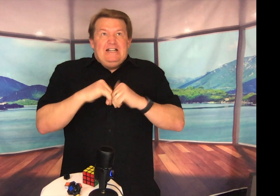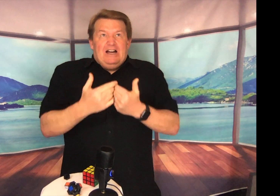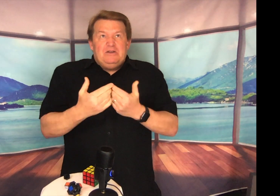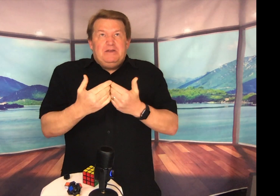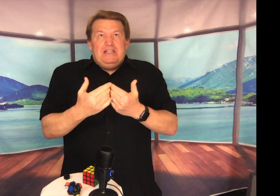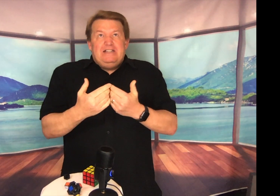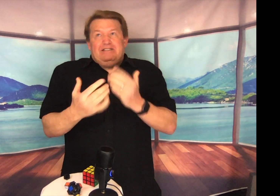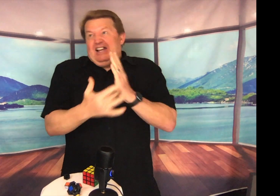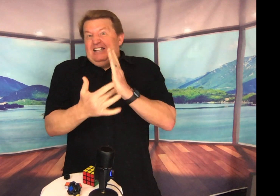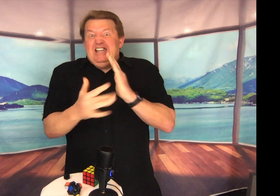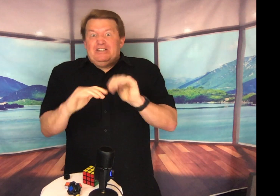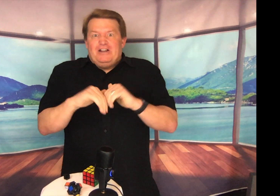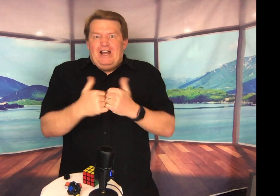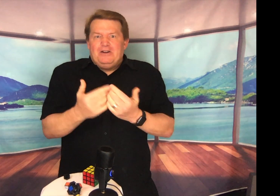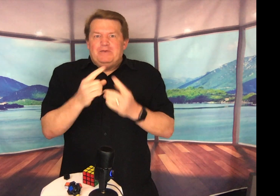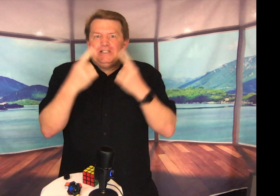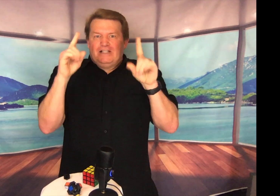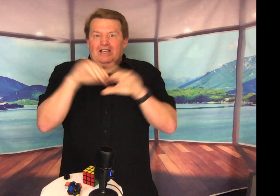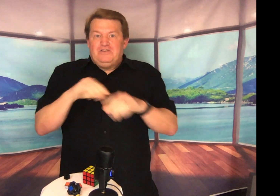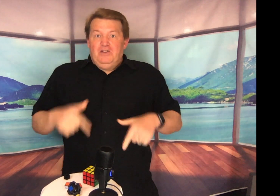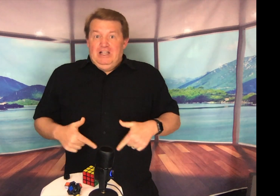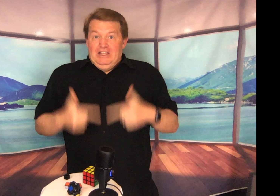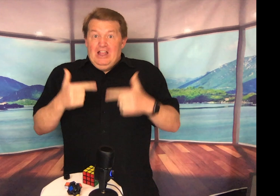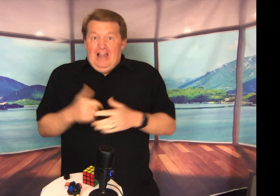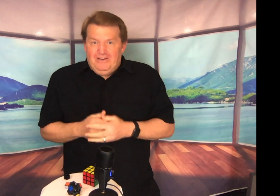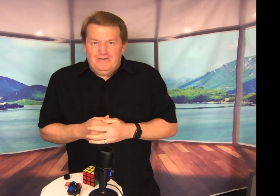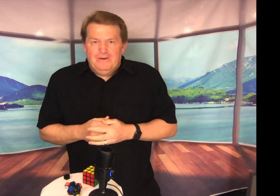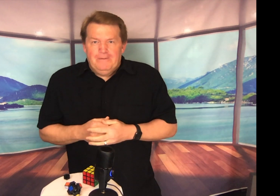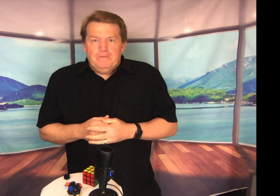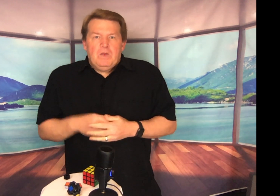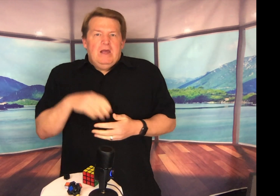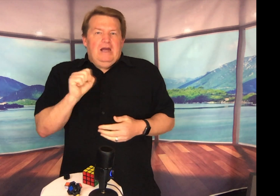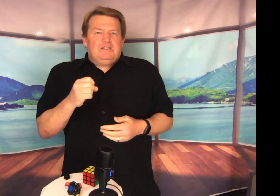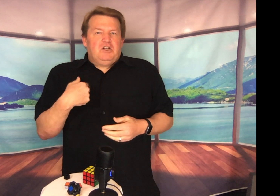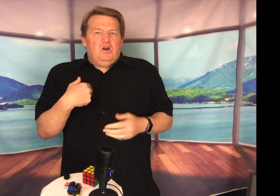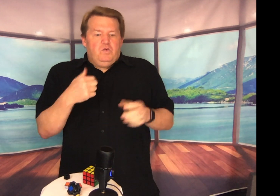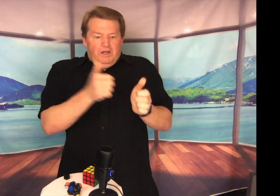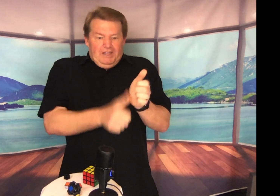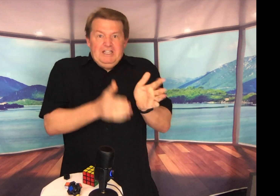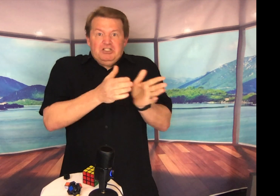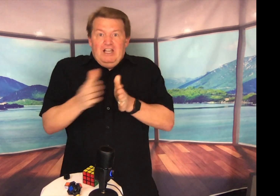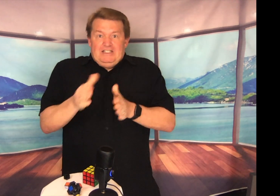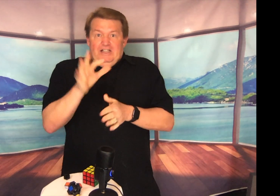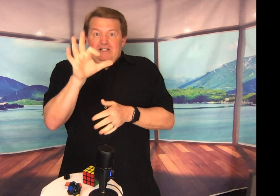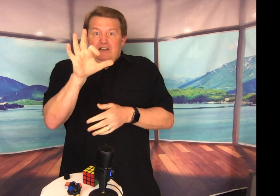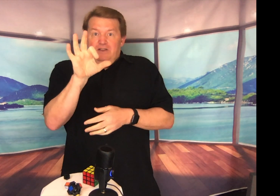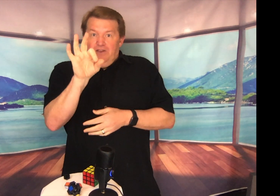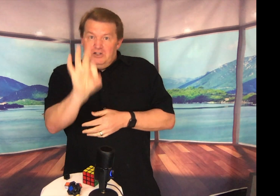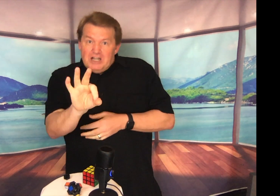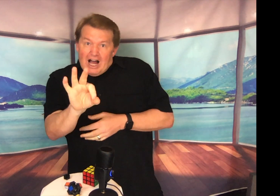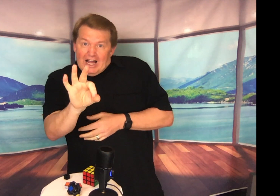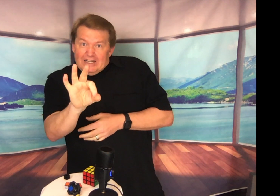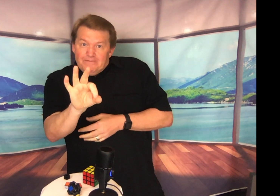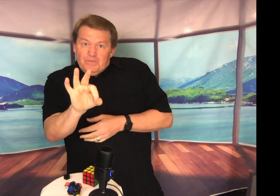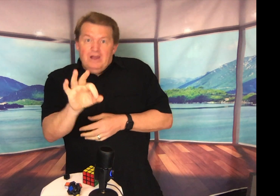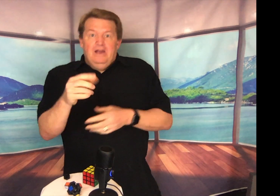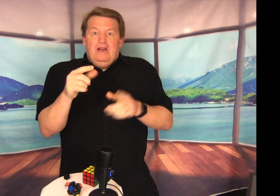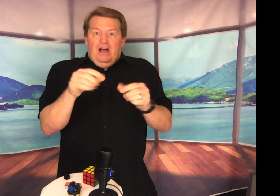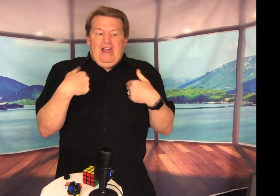to be techniques on how to be successful in life. And so with each lesson, there's 9, I